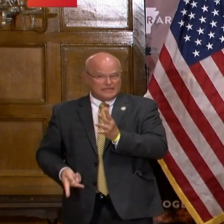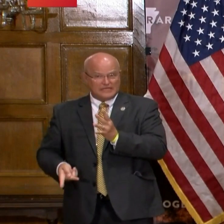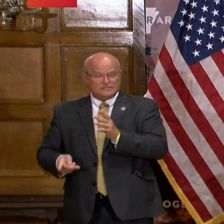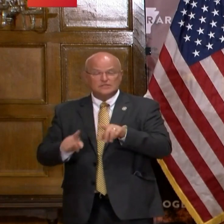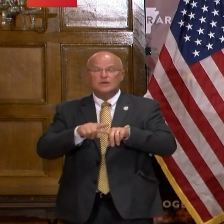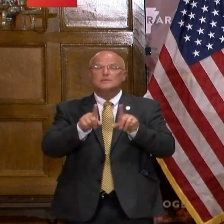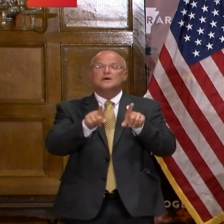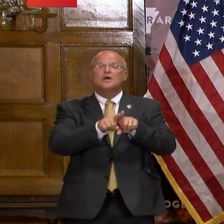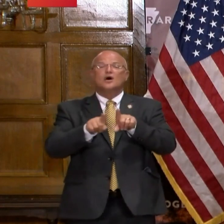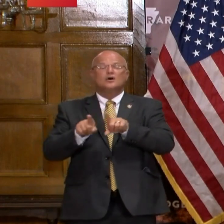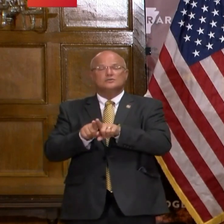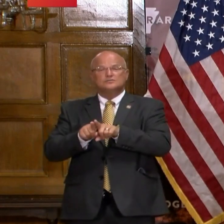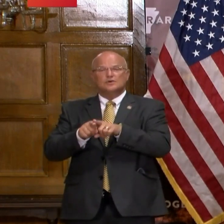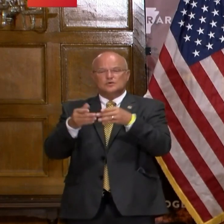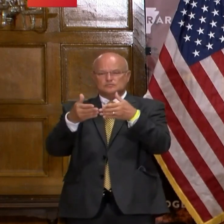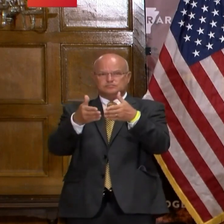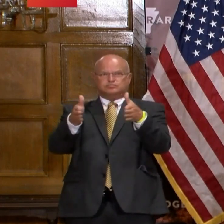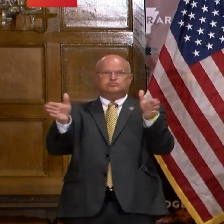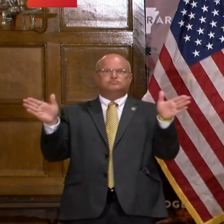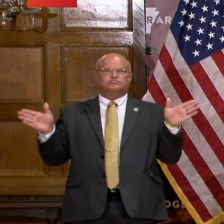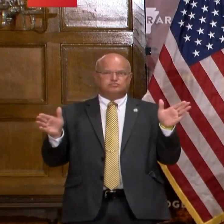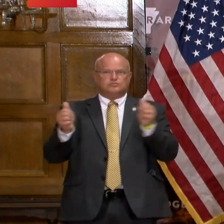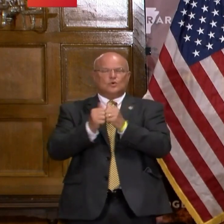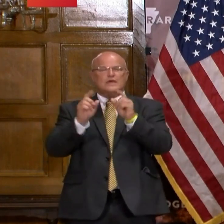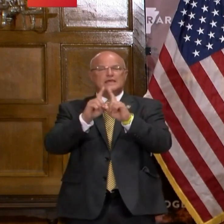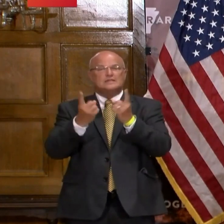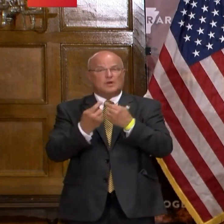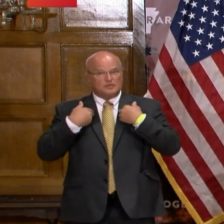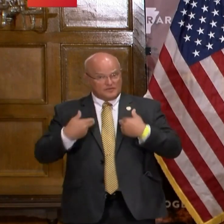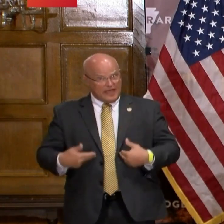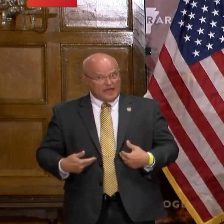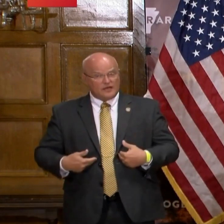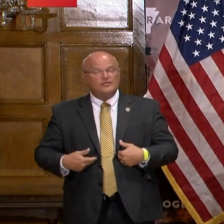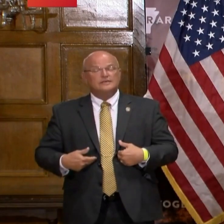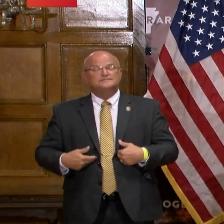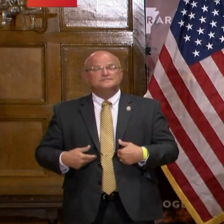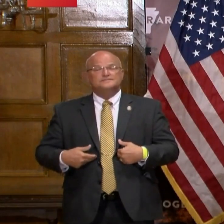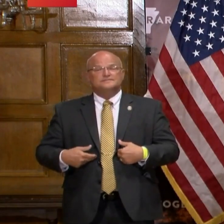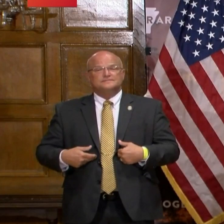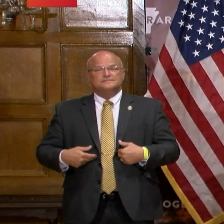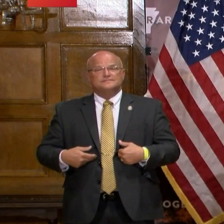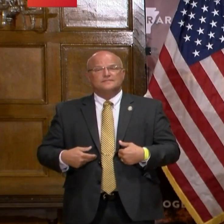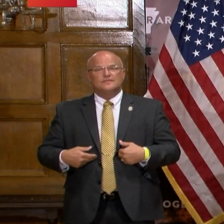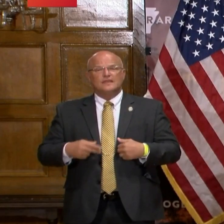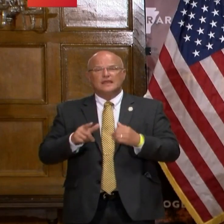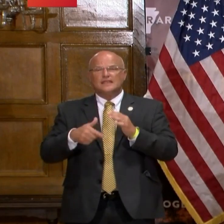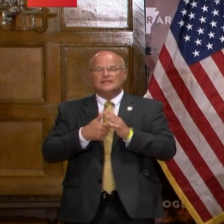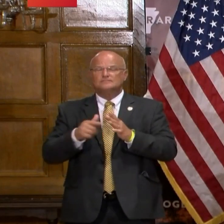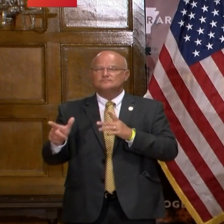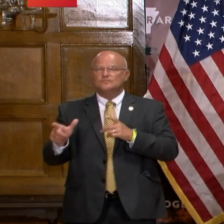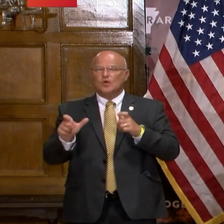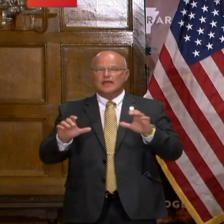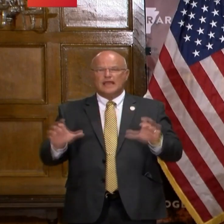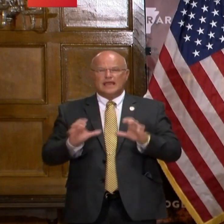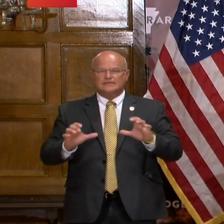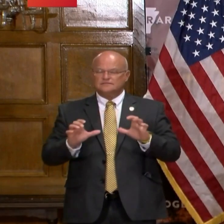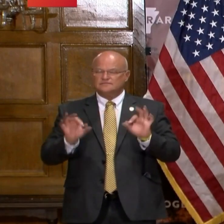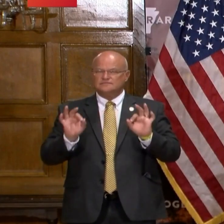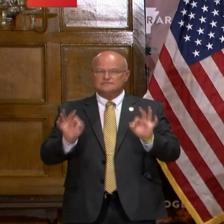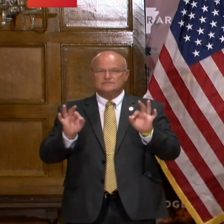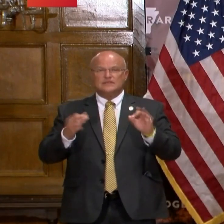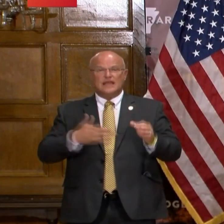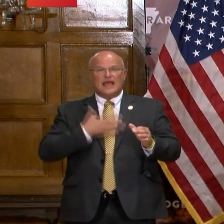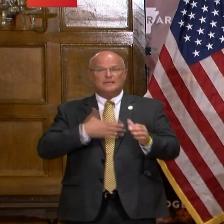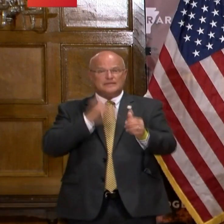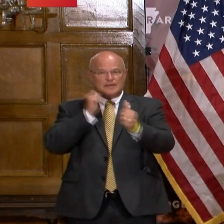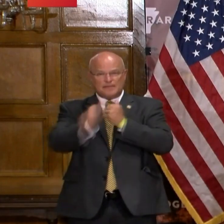populations, but also broader than that with the Department of Health. This was quick action on their part. I'm glad